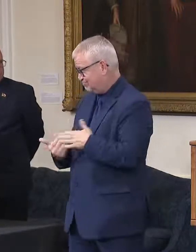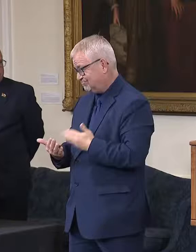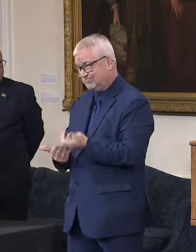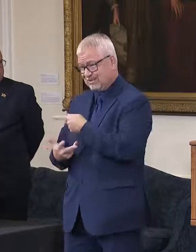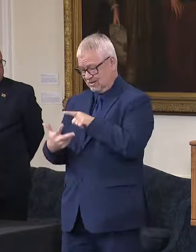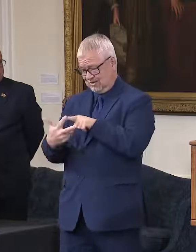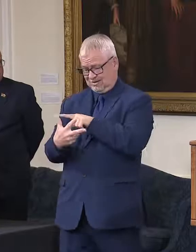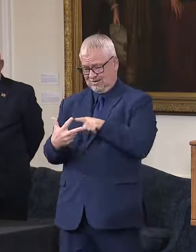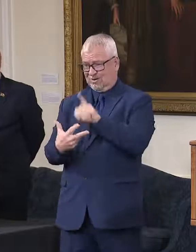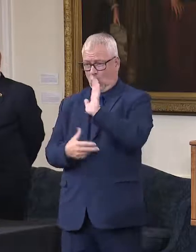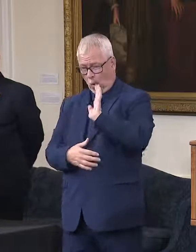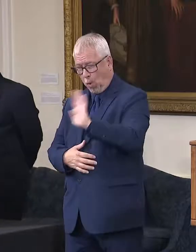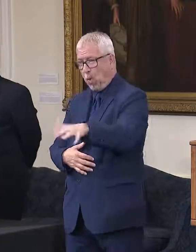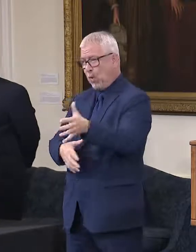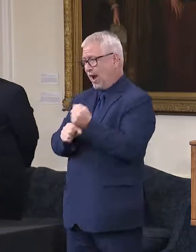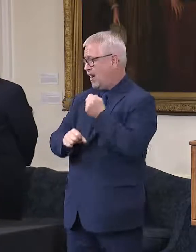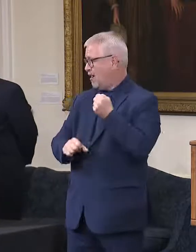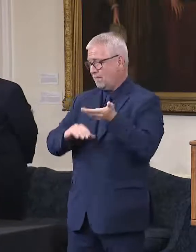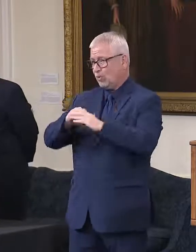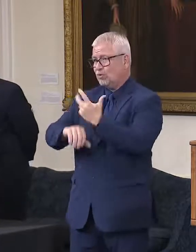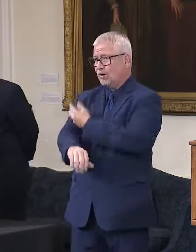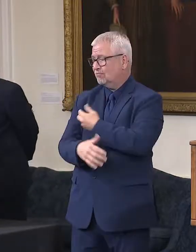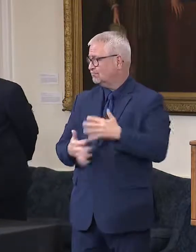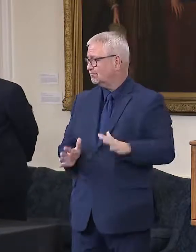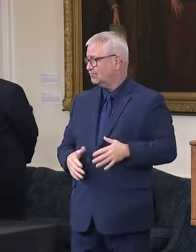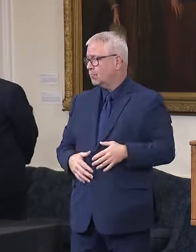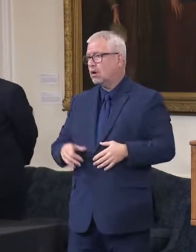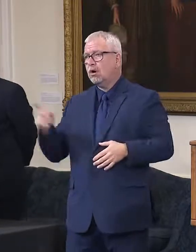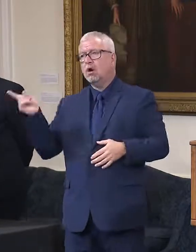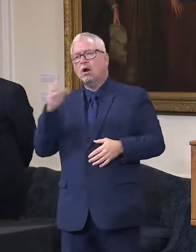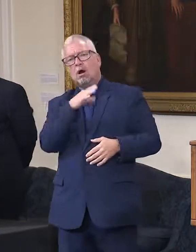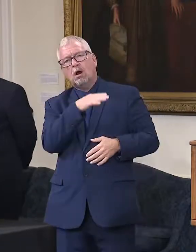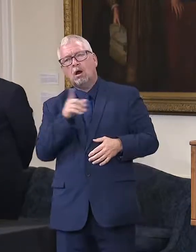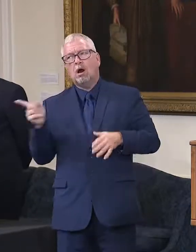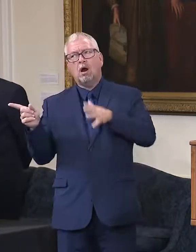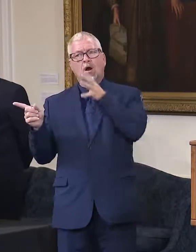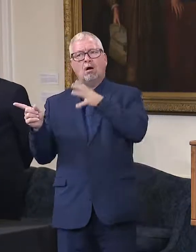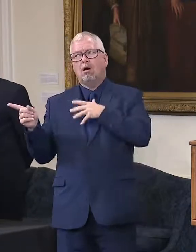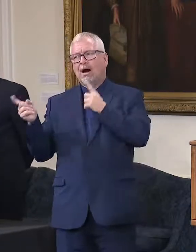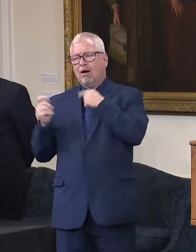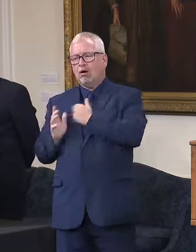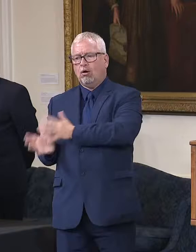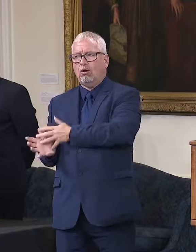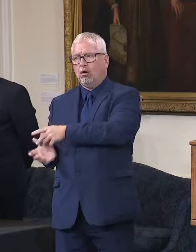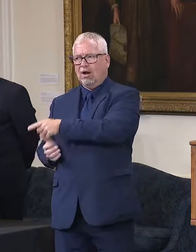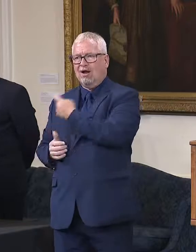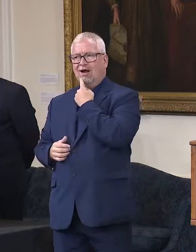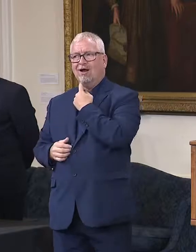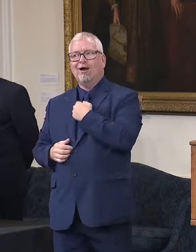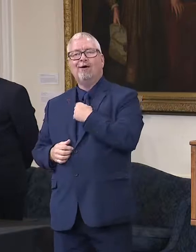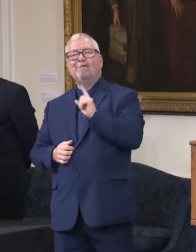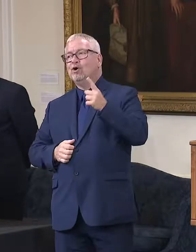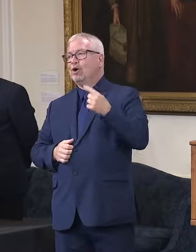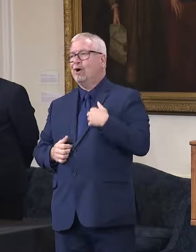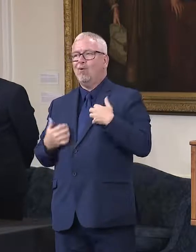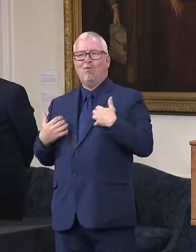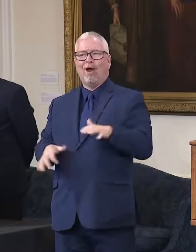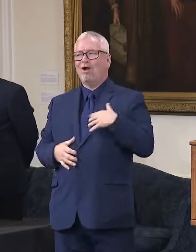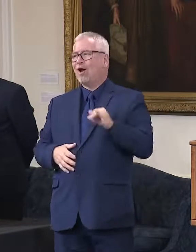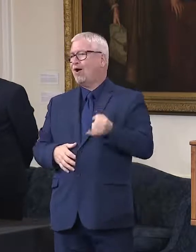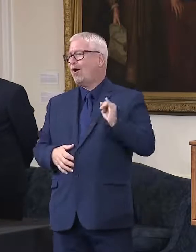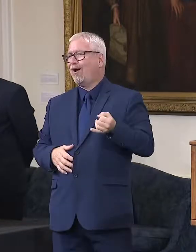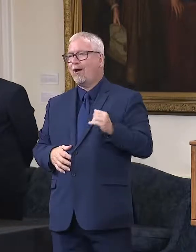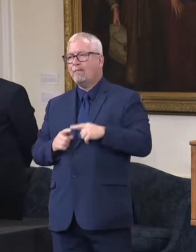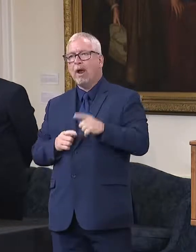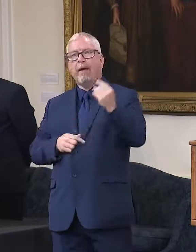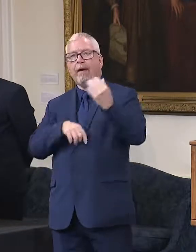specific recommendation. So in particular, the lady I spoke to said, I didn't want the Johnson & Johnson, but they said get the one that's first available to you. And now you're